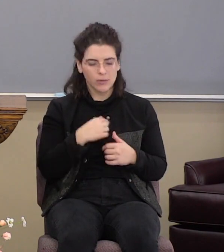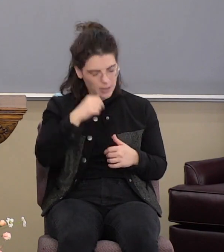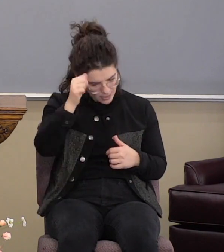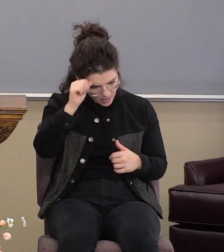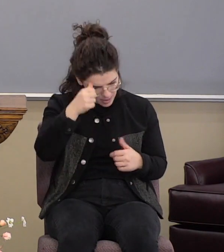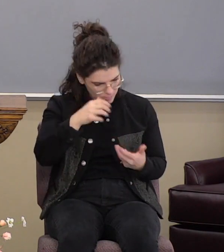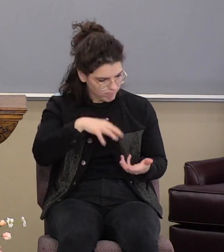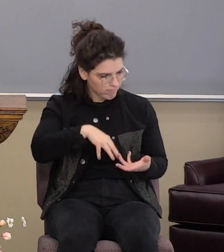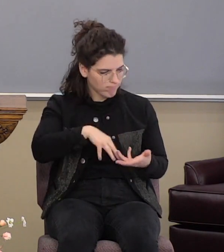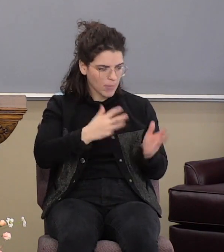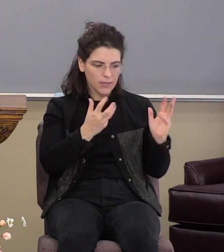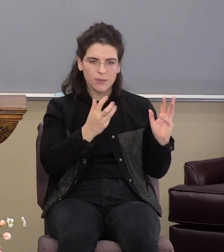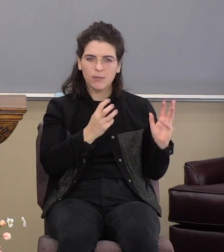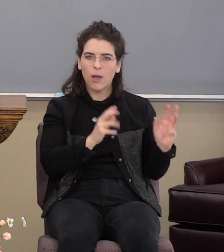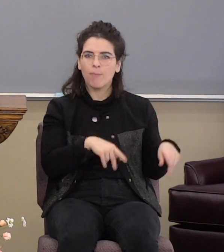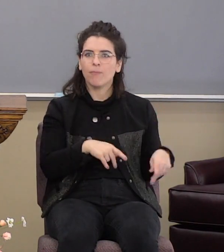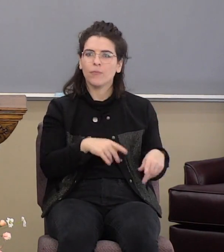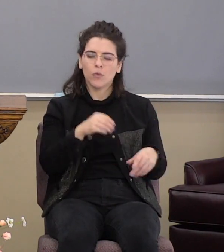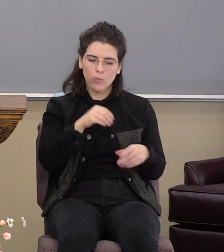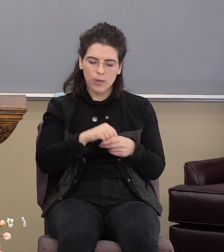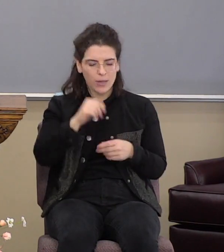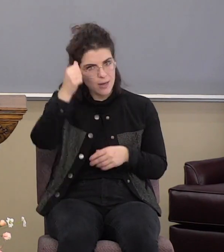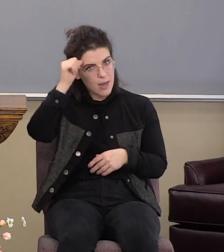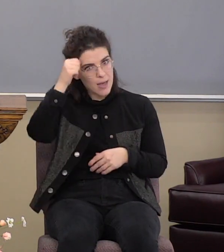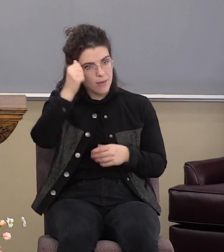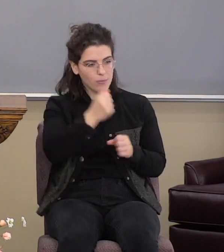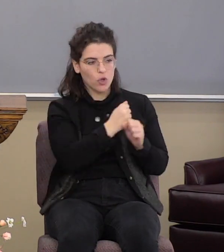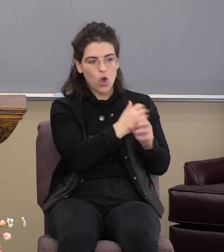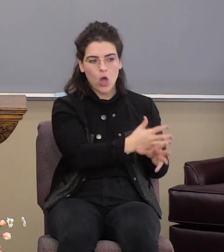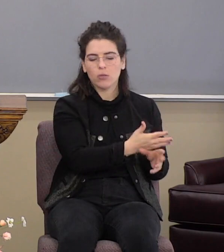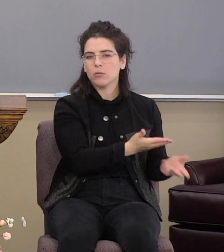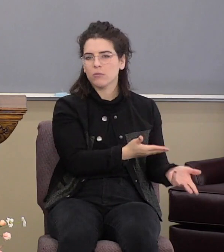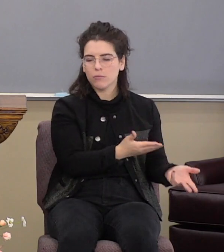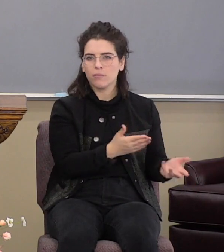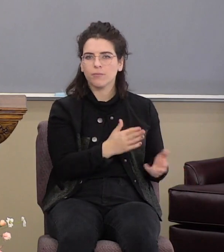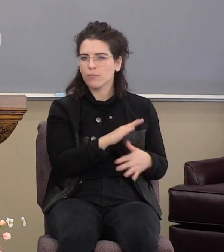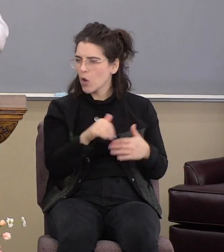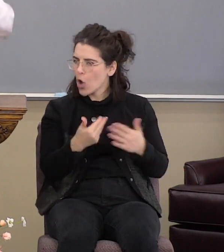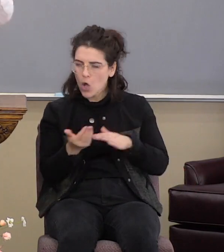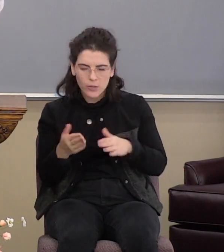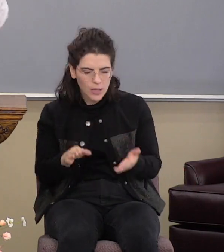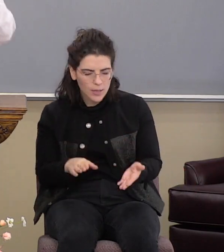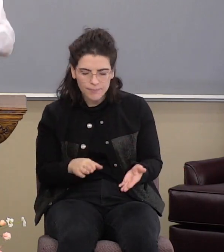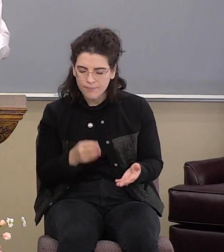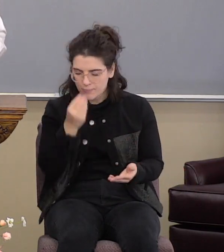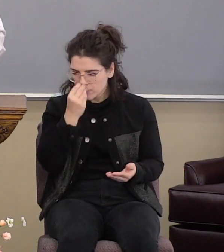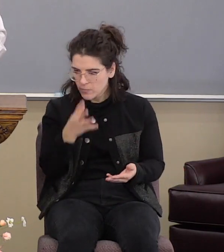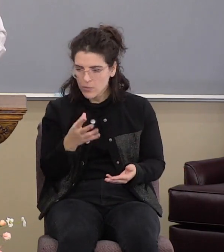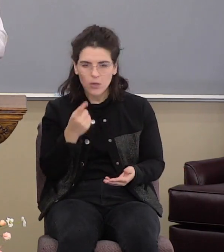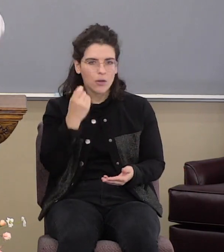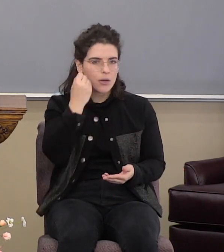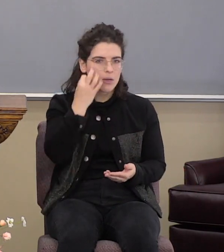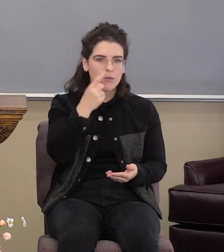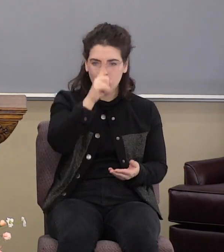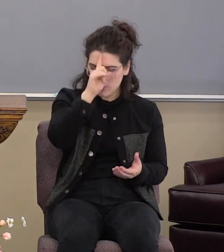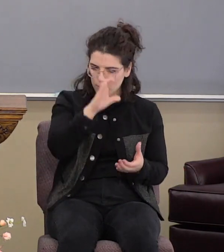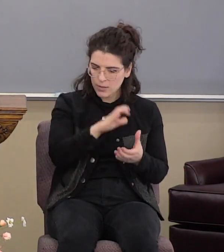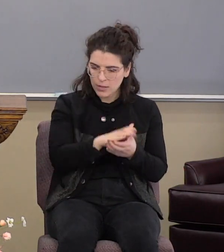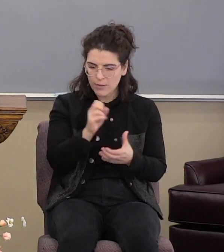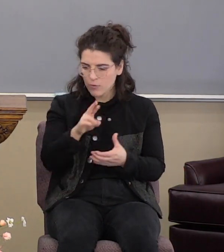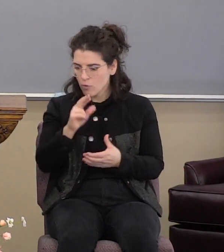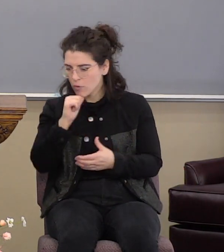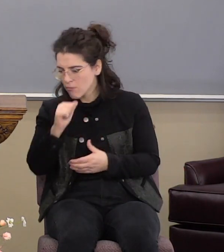screwed, what I'm getting at is in Adam as the cause. All die, I don't care if you're a believer or not. If you're a